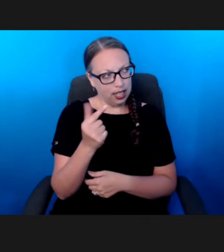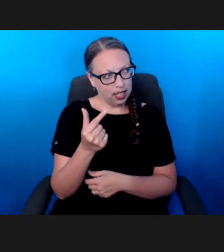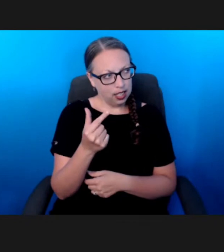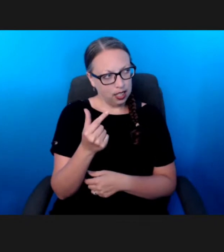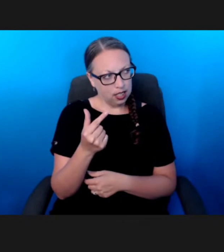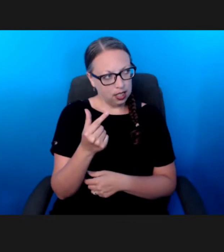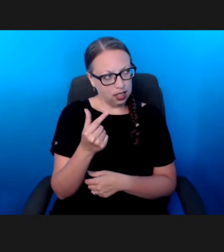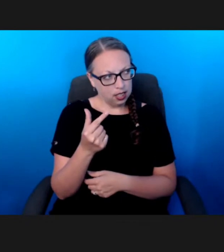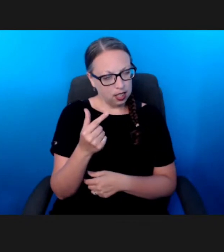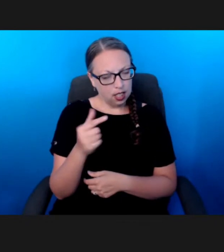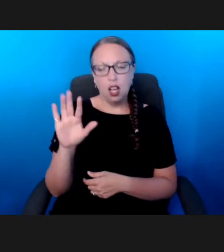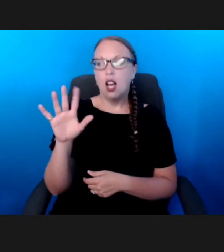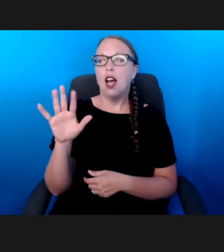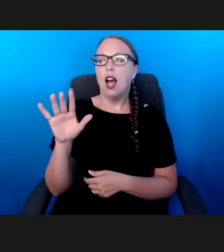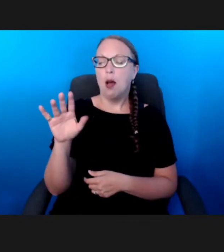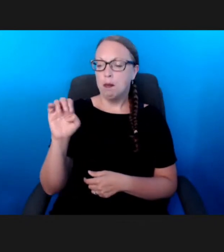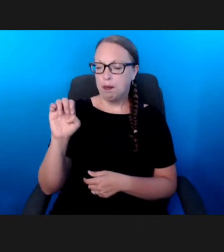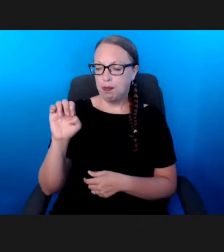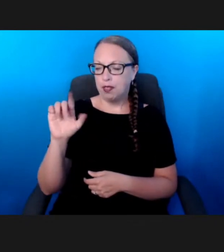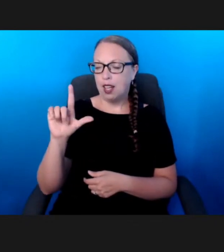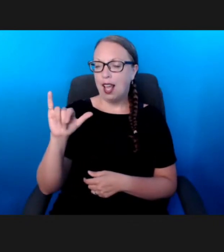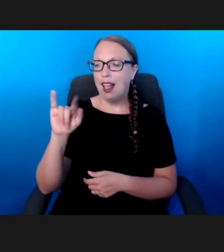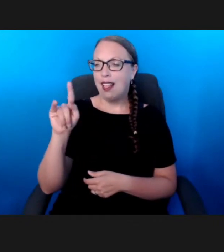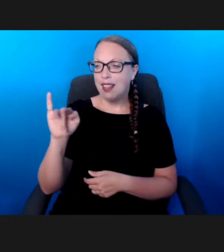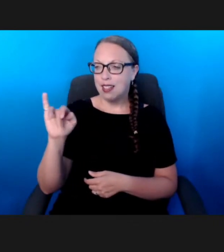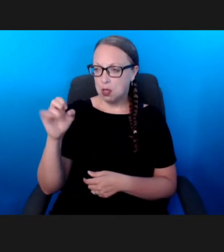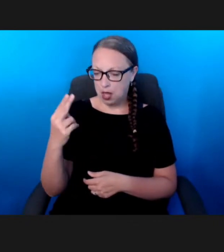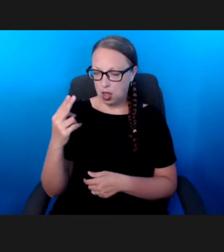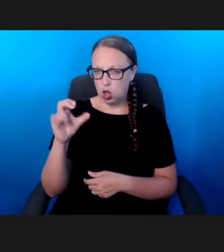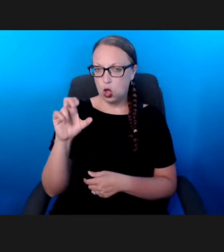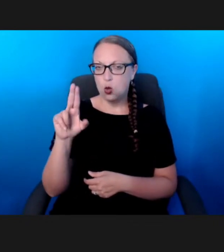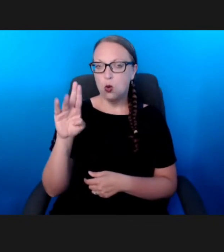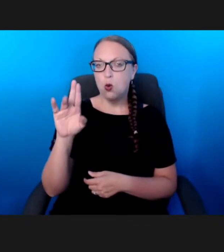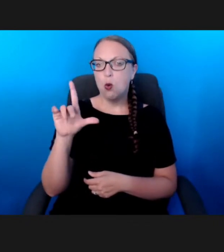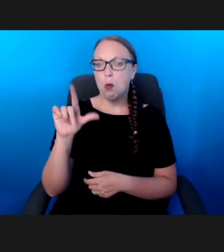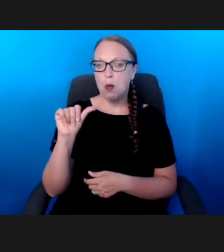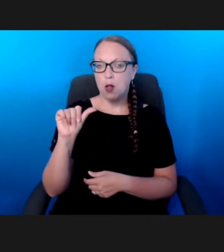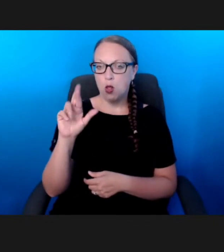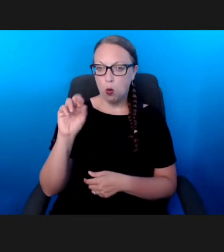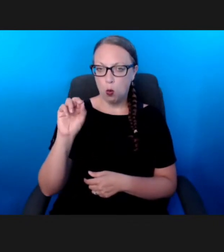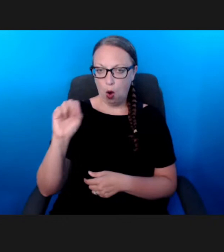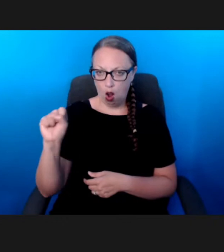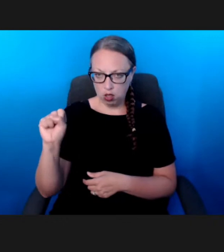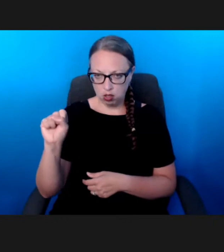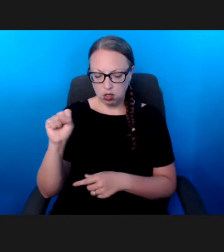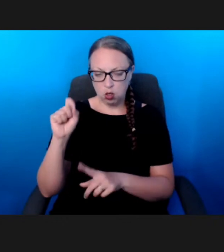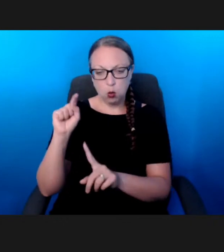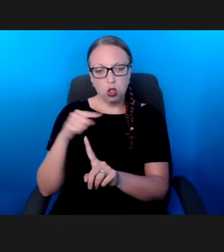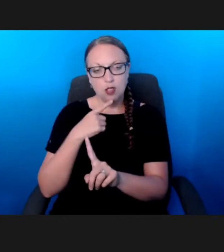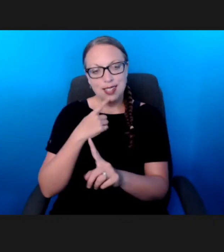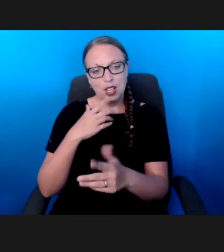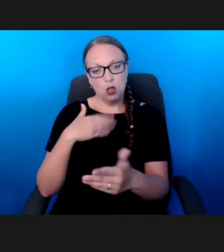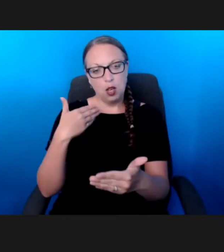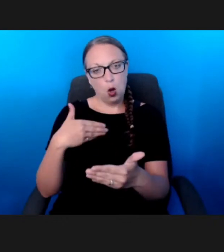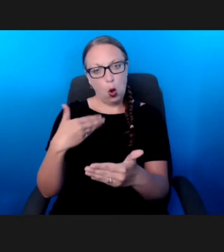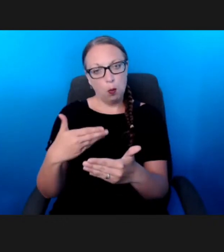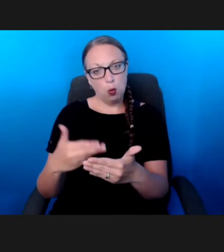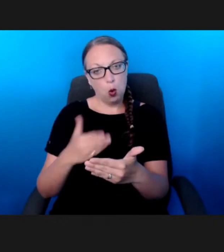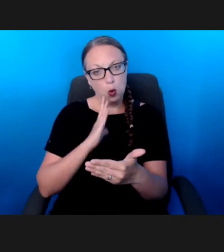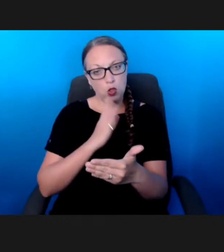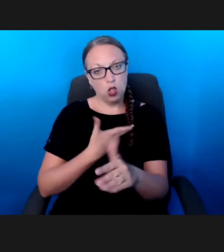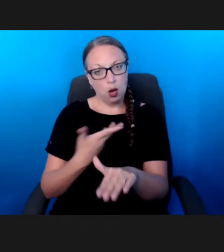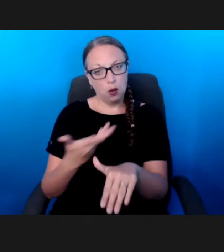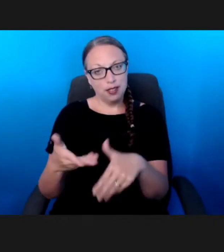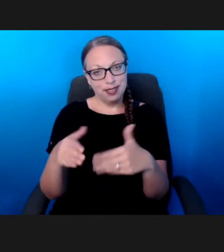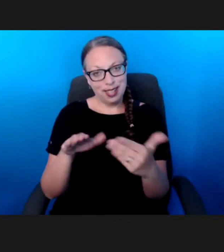Kubler-Ross. Yeah, Kubler-Ross. Elizabeth Kubler-Ross. As she said, when we approach our death, we all go